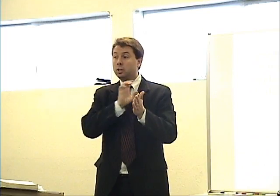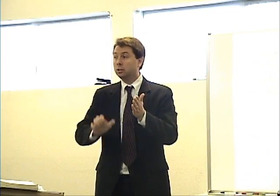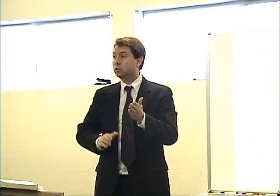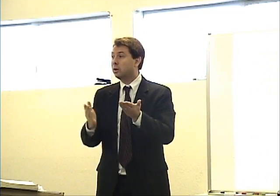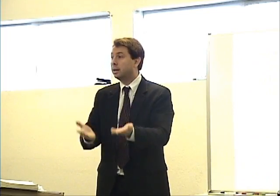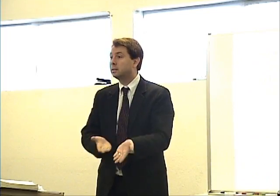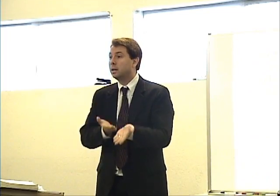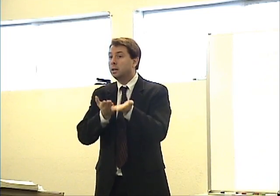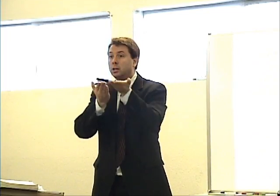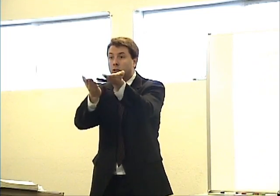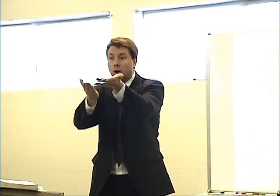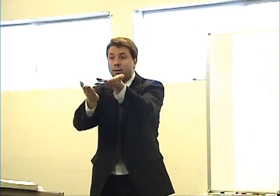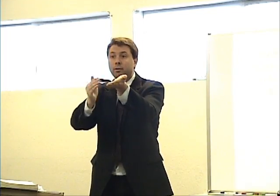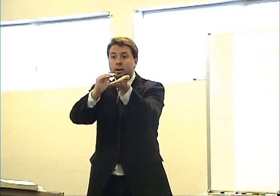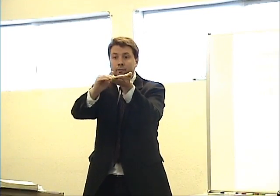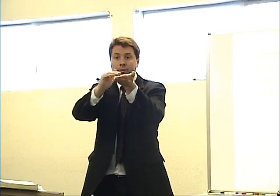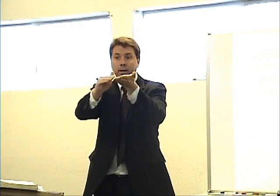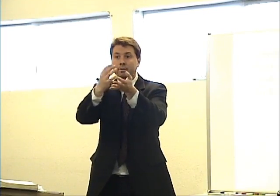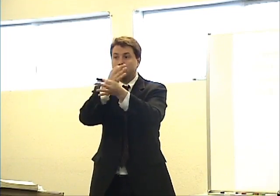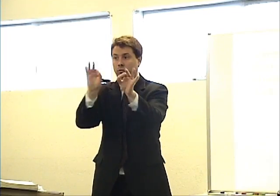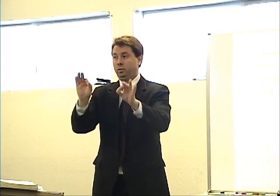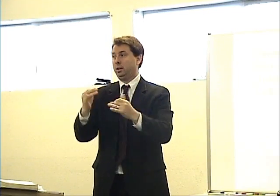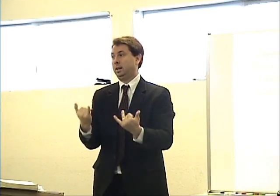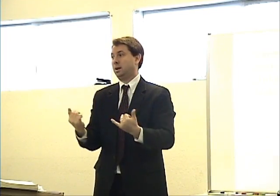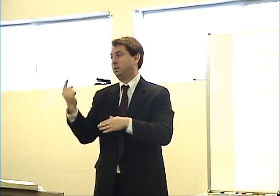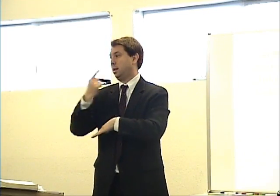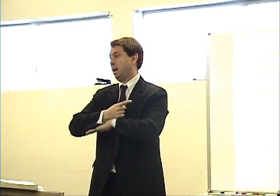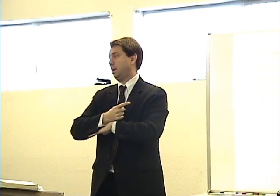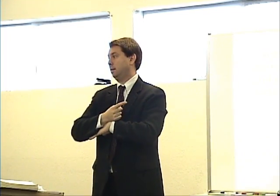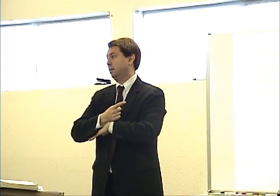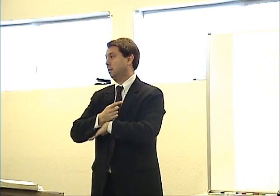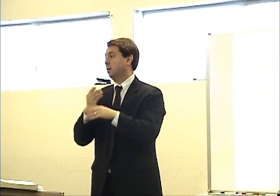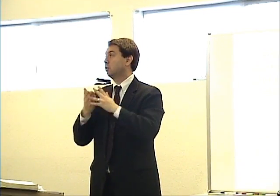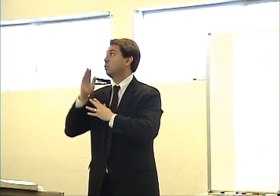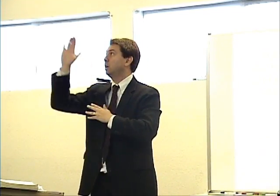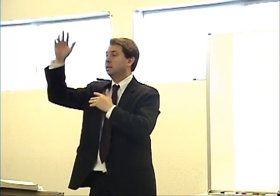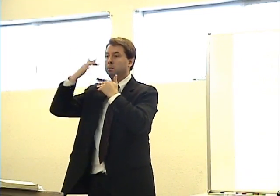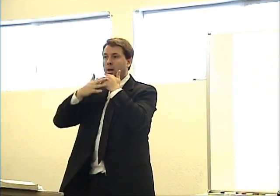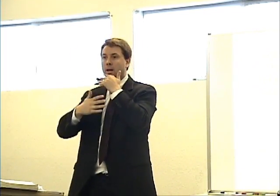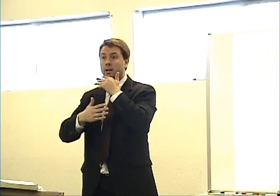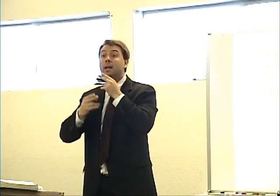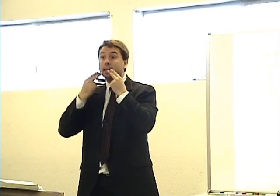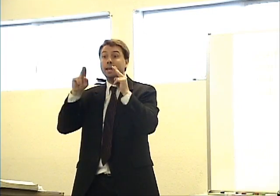Jesus Christ is offering forgiveness for you now today through his blood. The